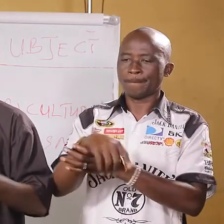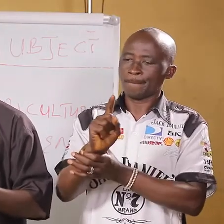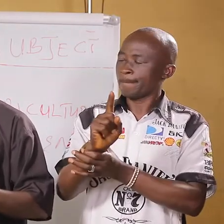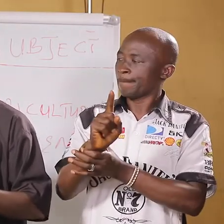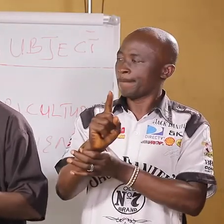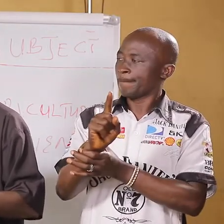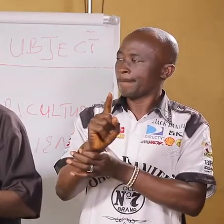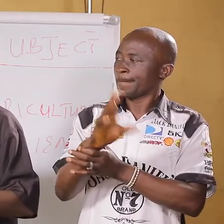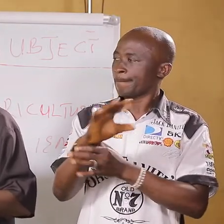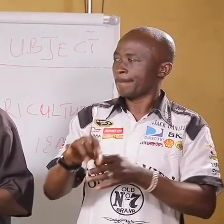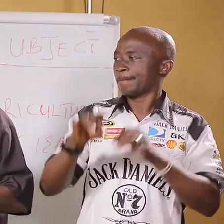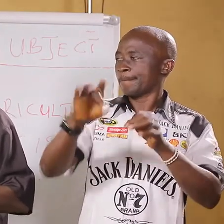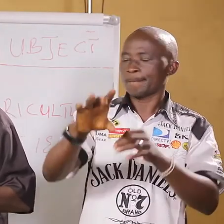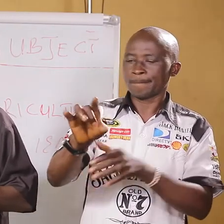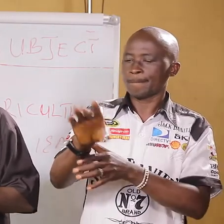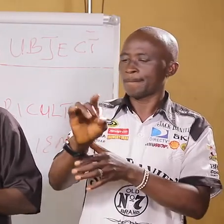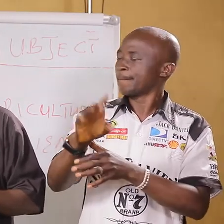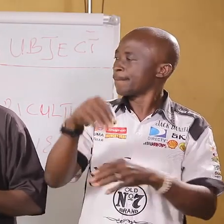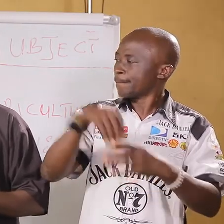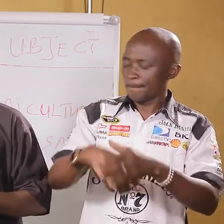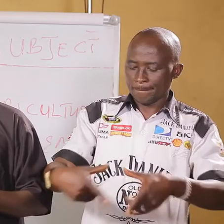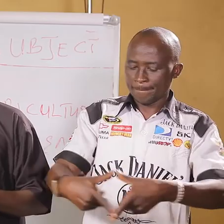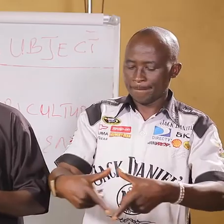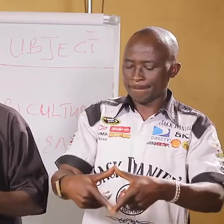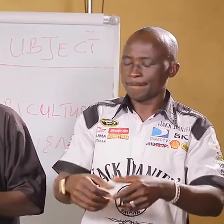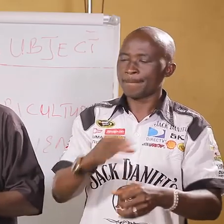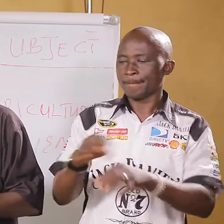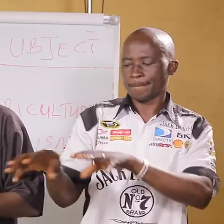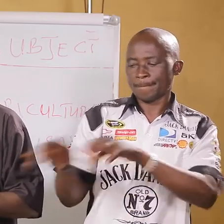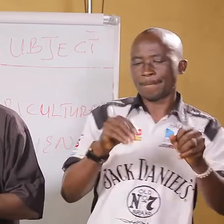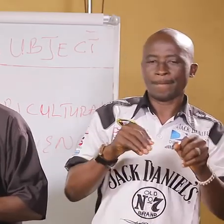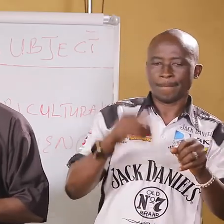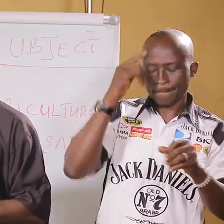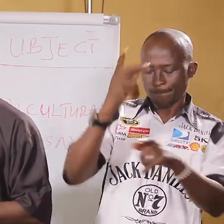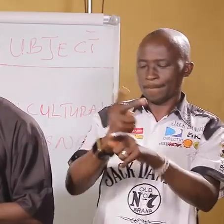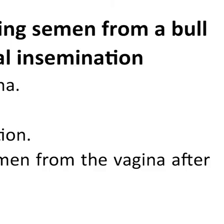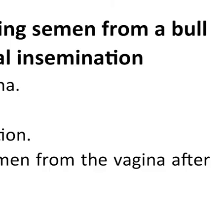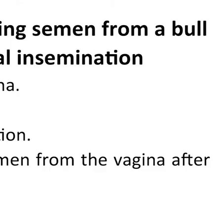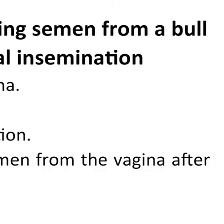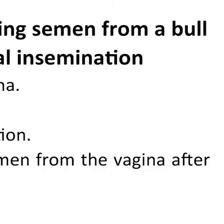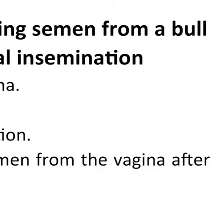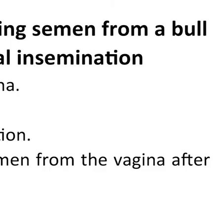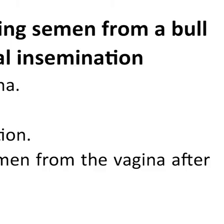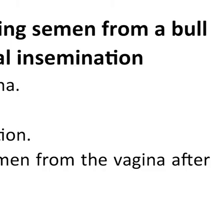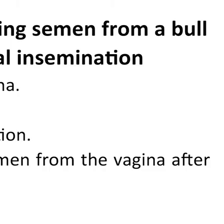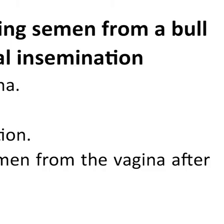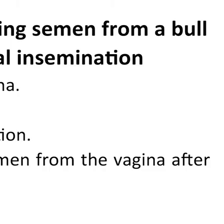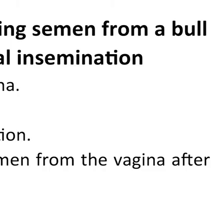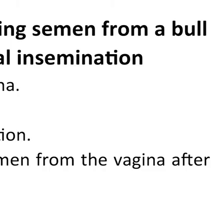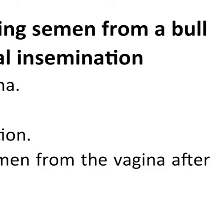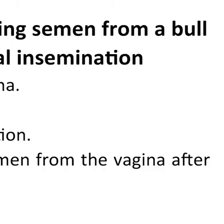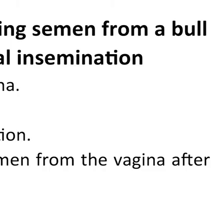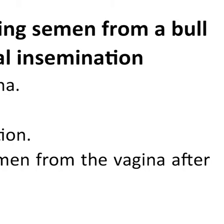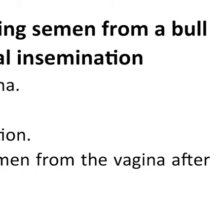spermatozoas, possibly into the artificial vagina, and you take it for storage. By